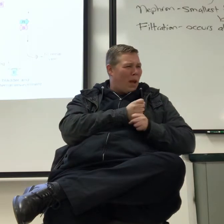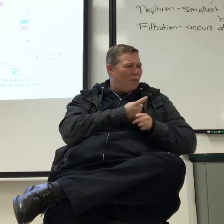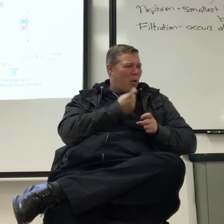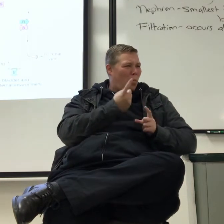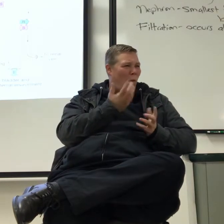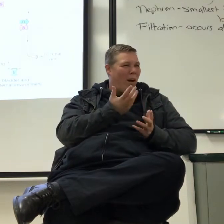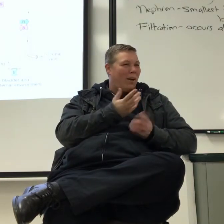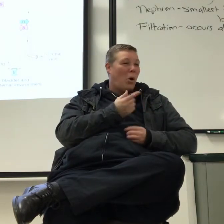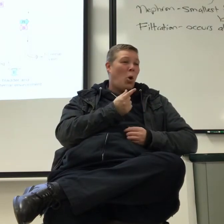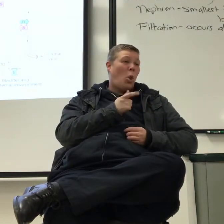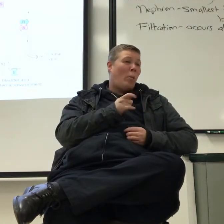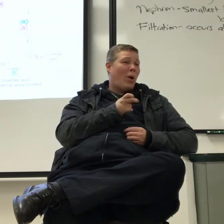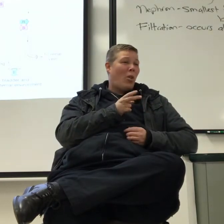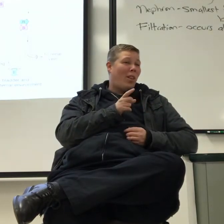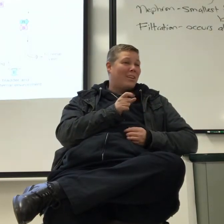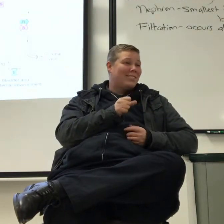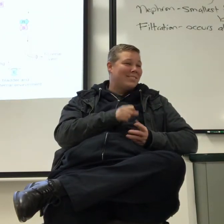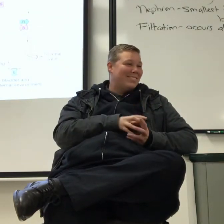Bowman's